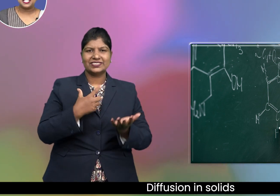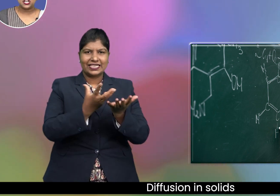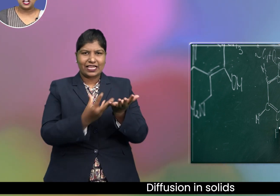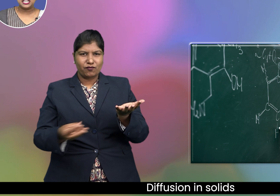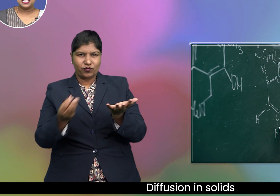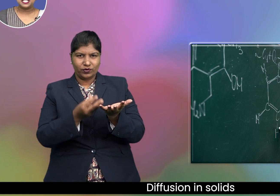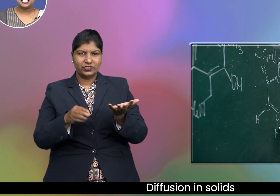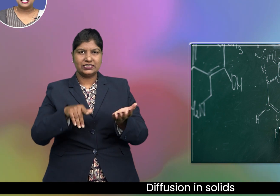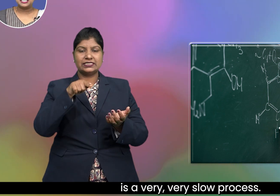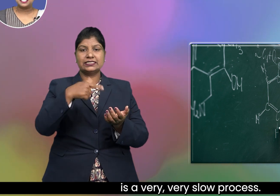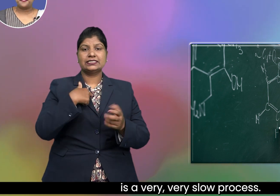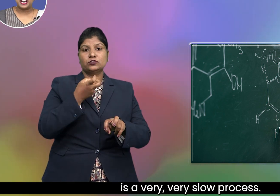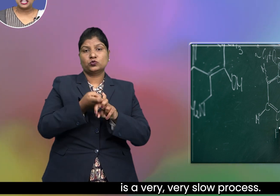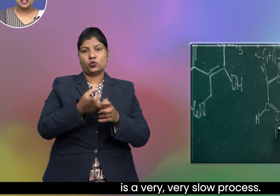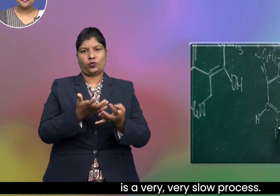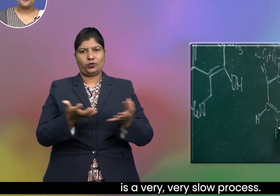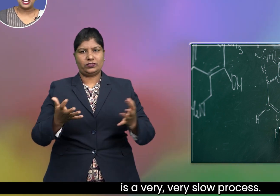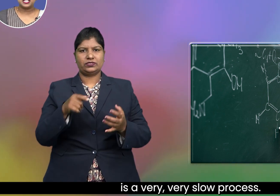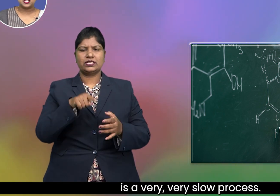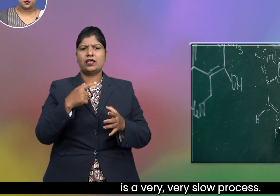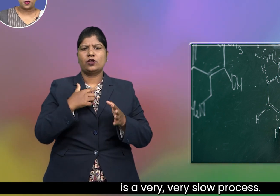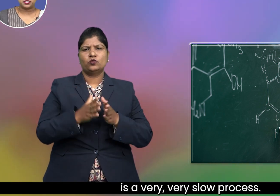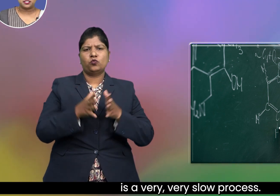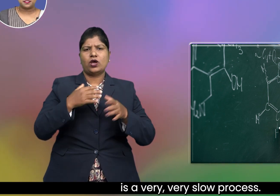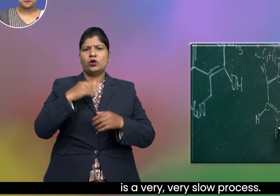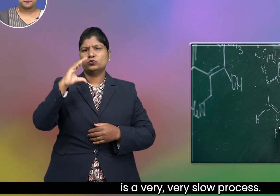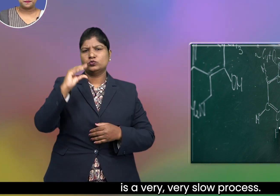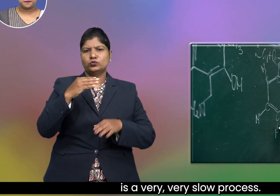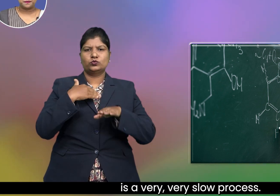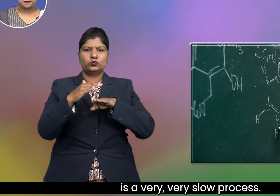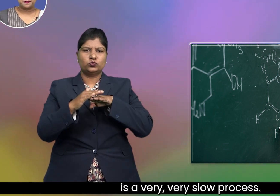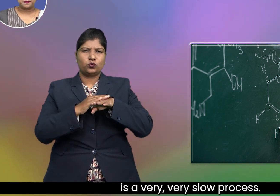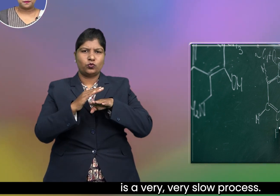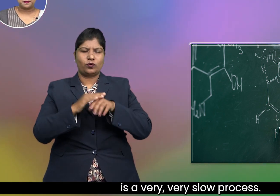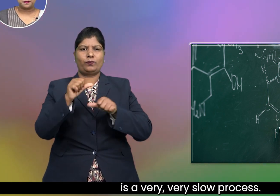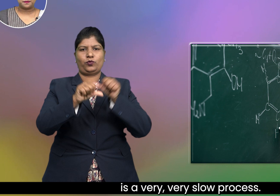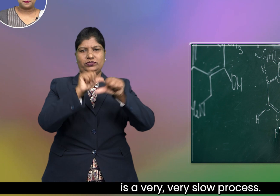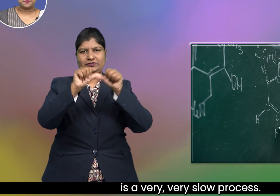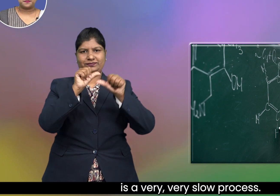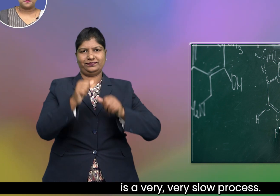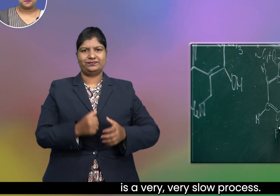Diffusion in solids is a very slow process.